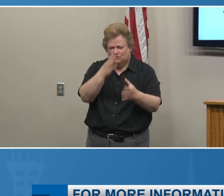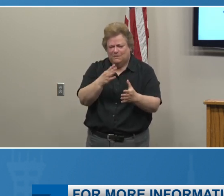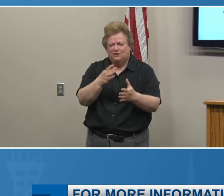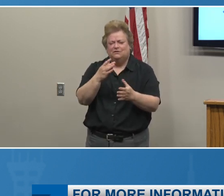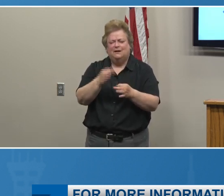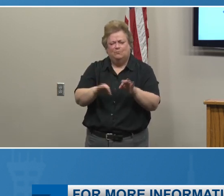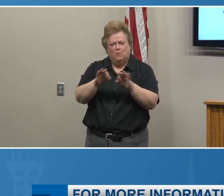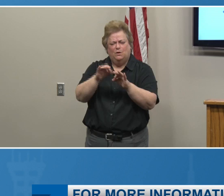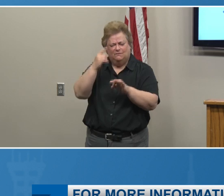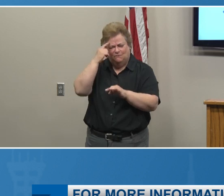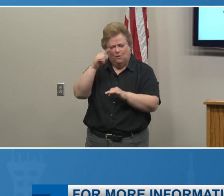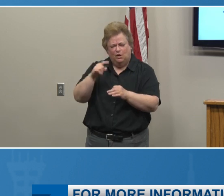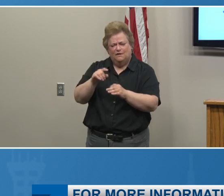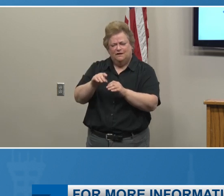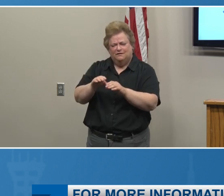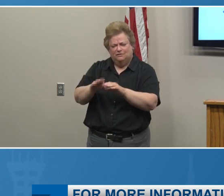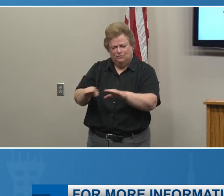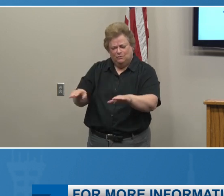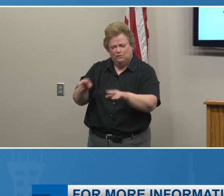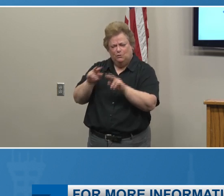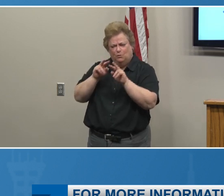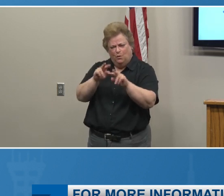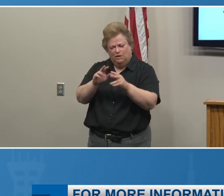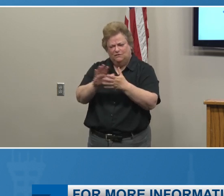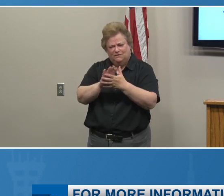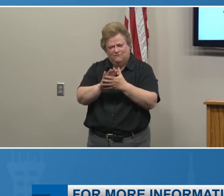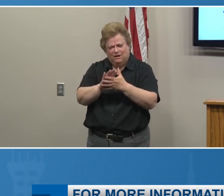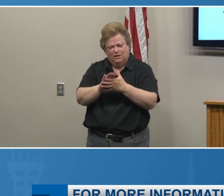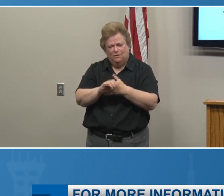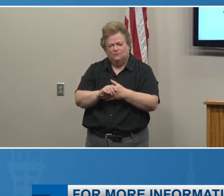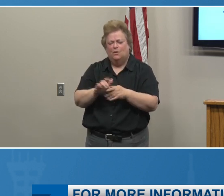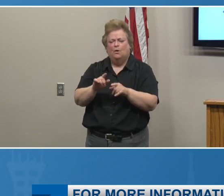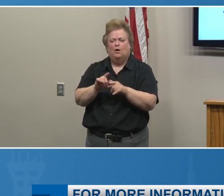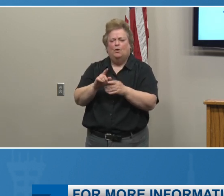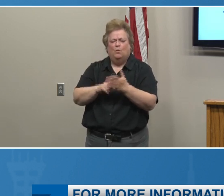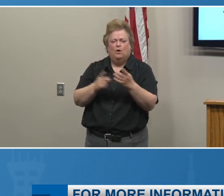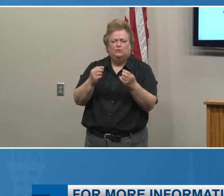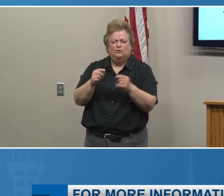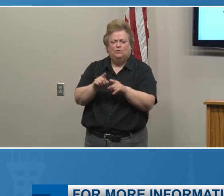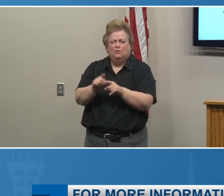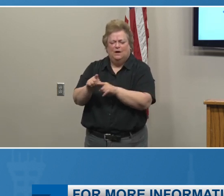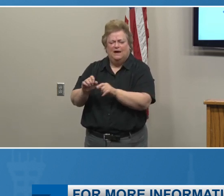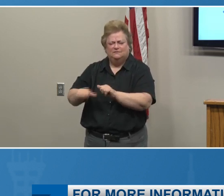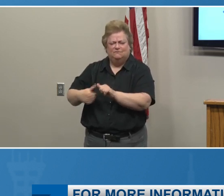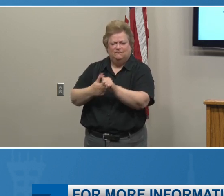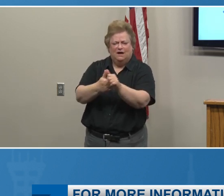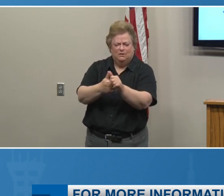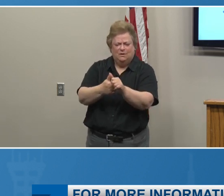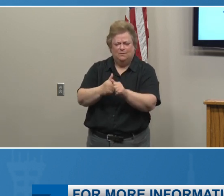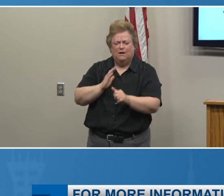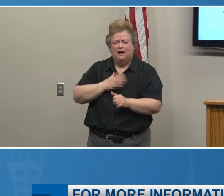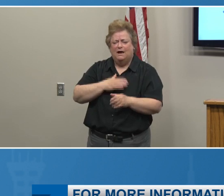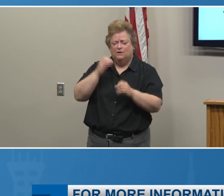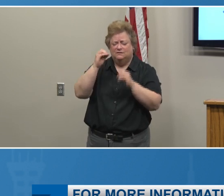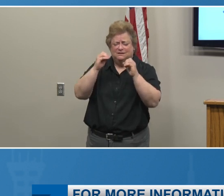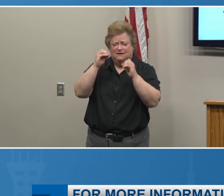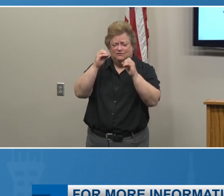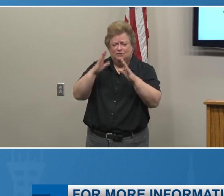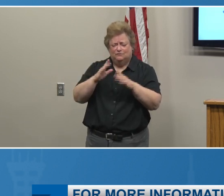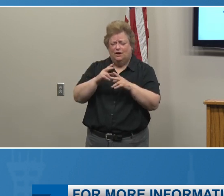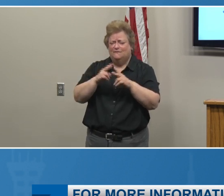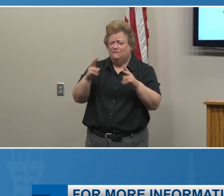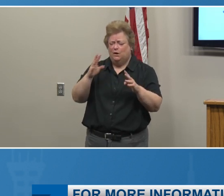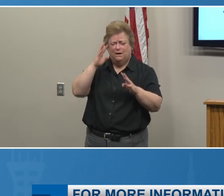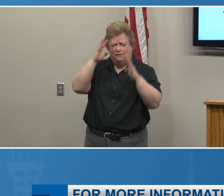for students to know before they watch the video and or as a follow up our teachers are creative Souls and so they